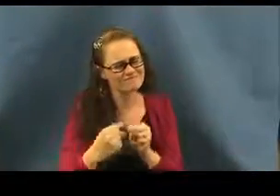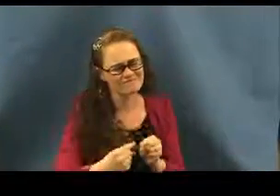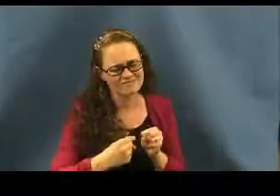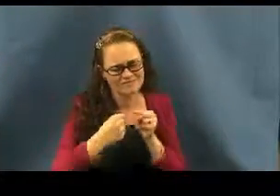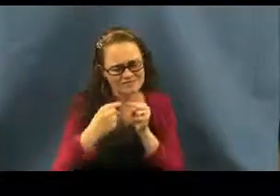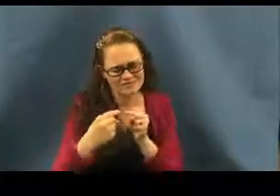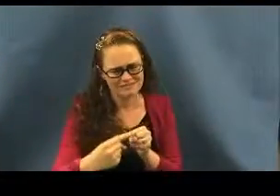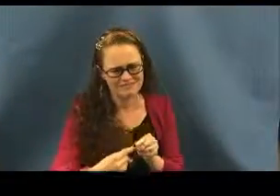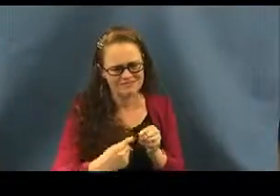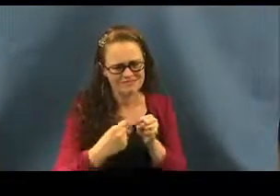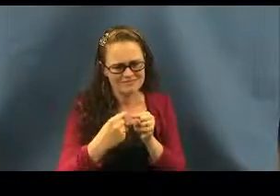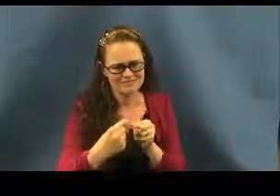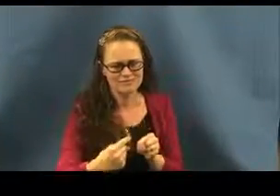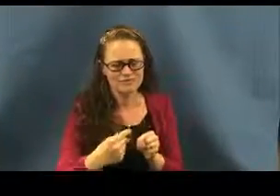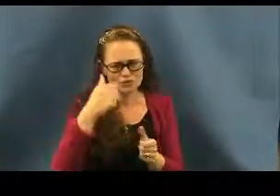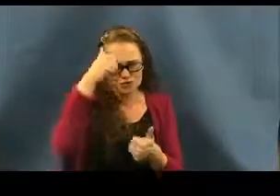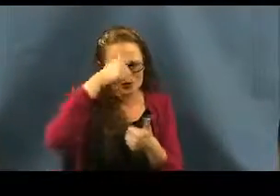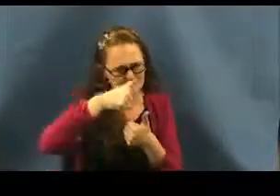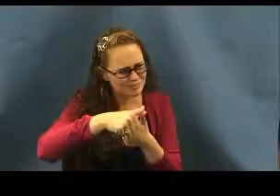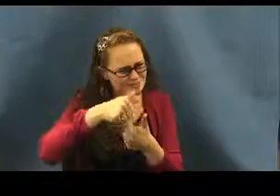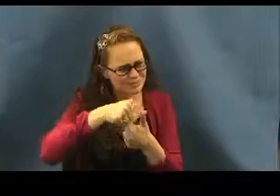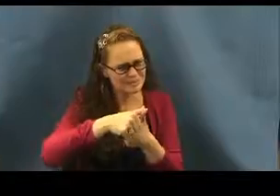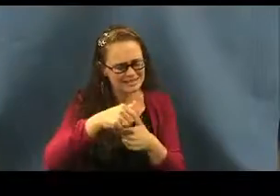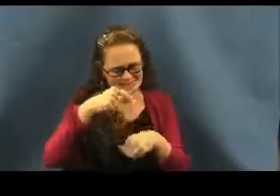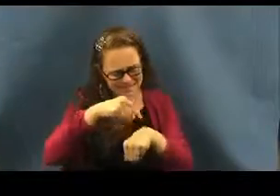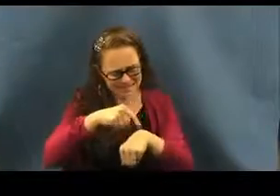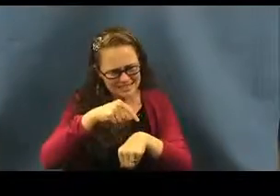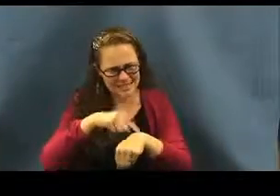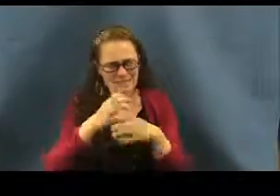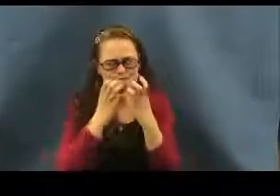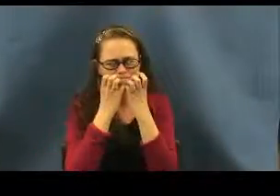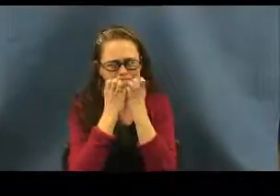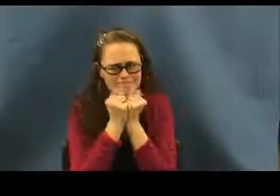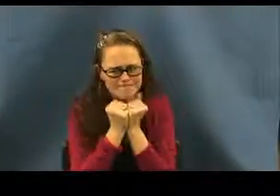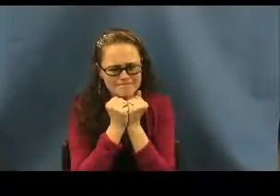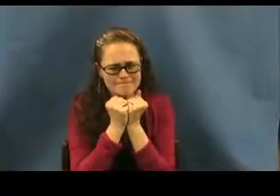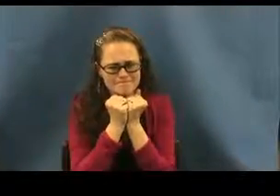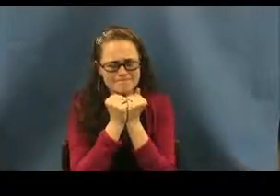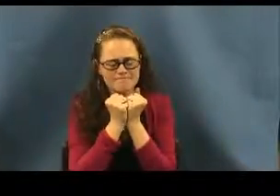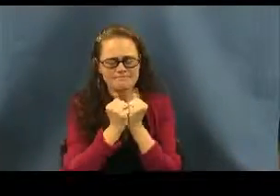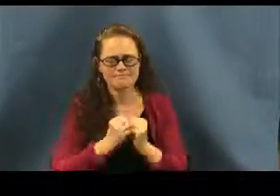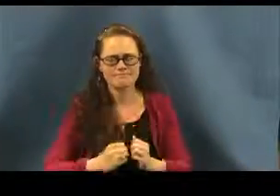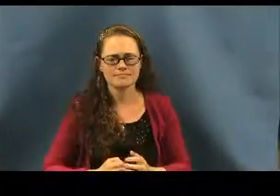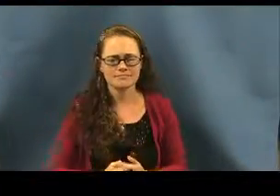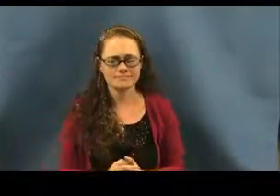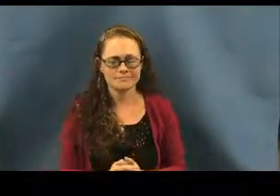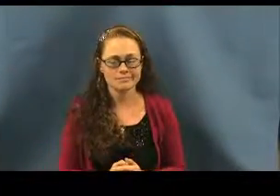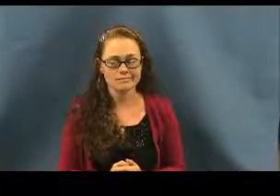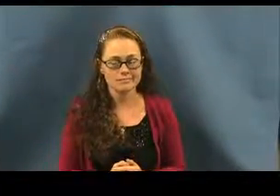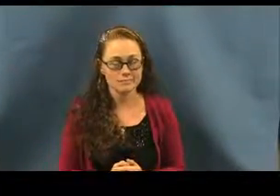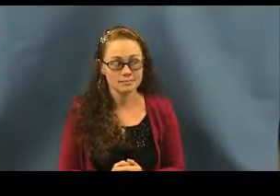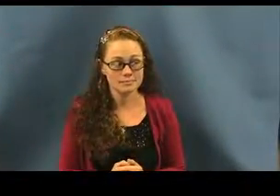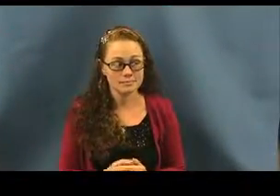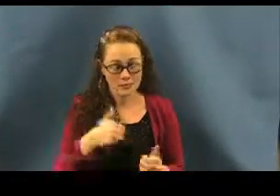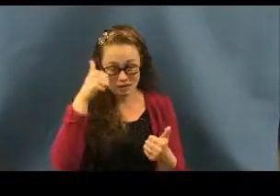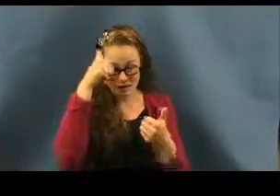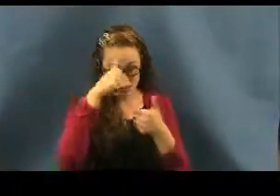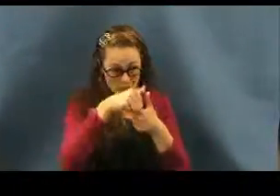what really matters to you. So with help from old and new friends, I turned the side of this abandoned house into a giant